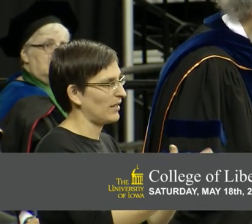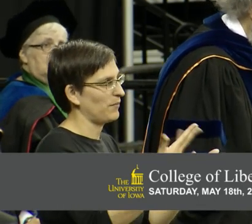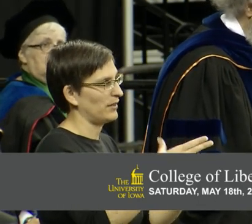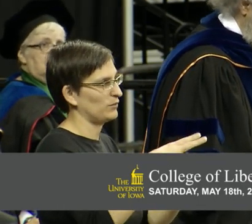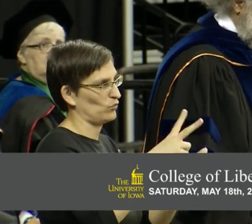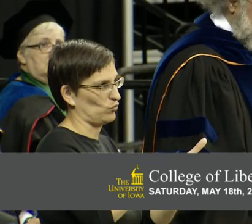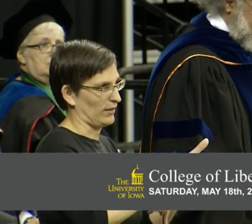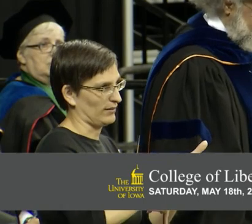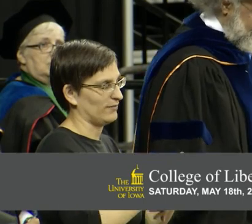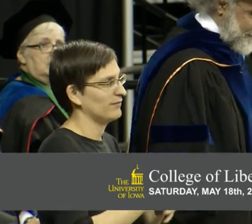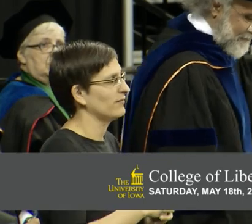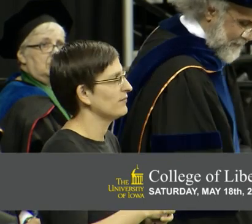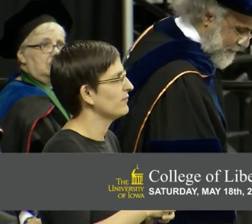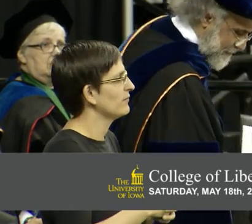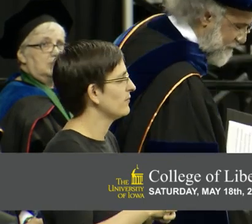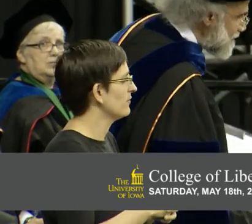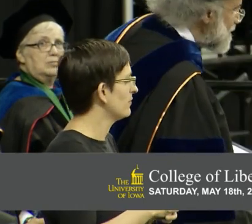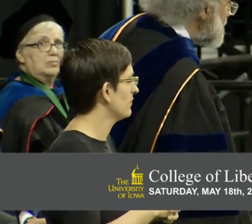read.